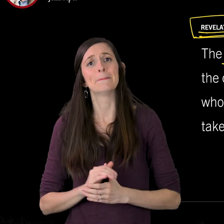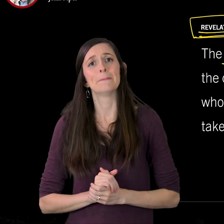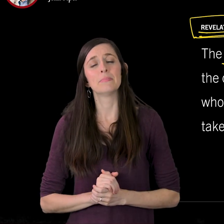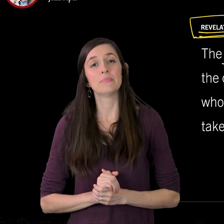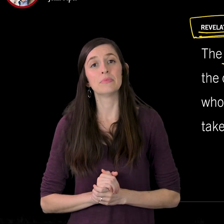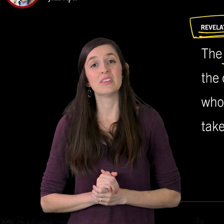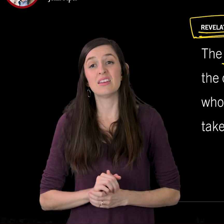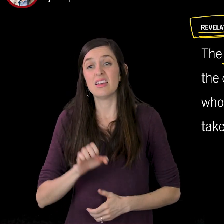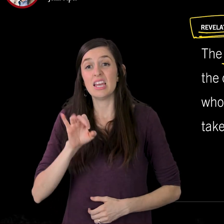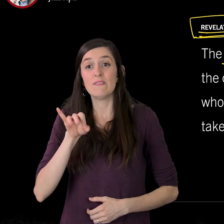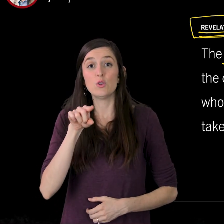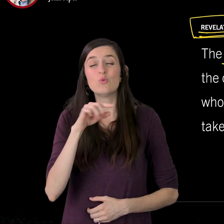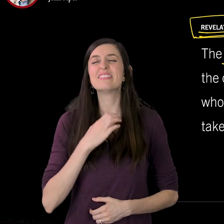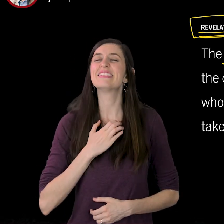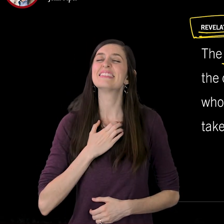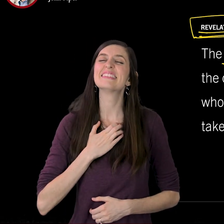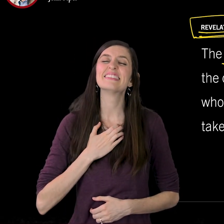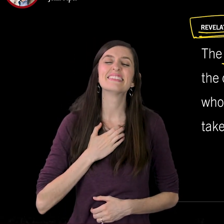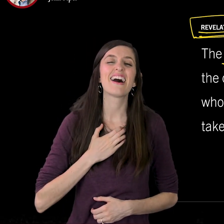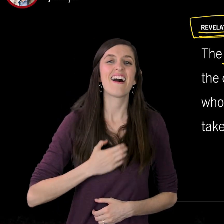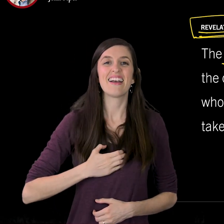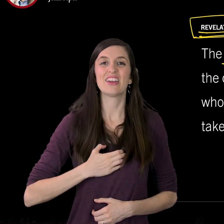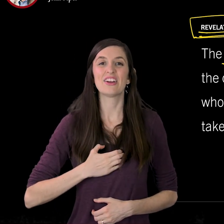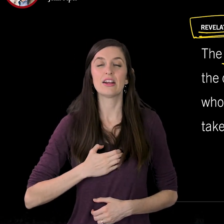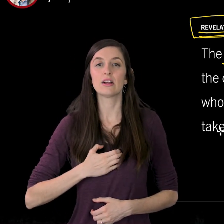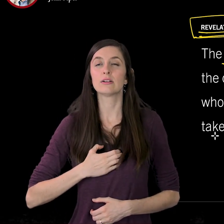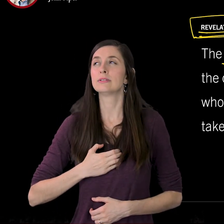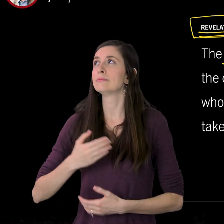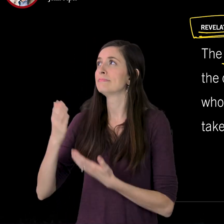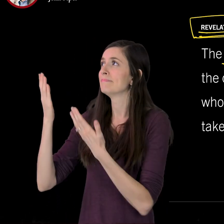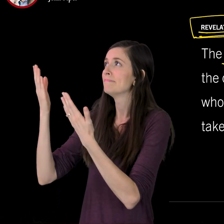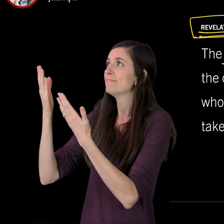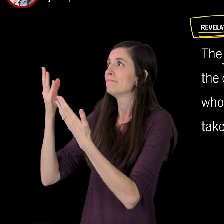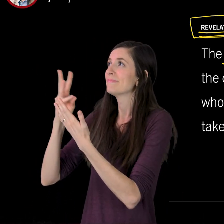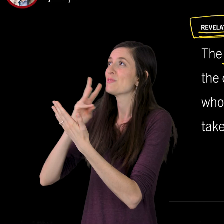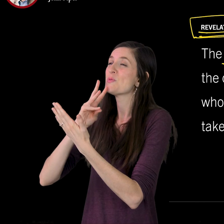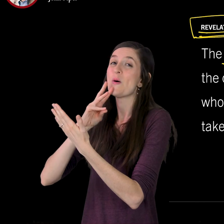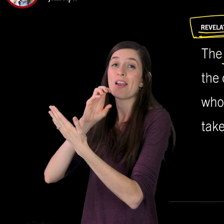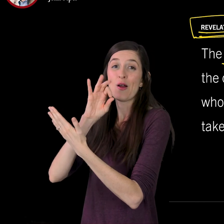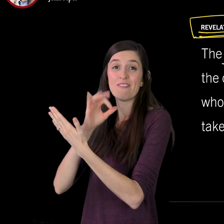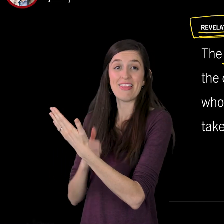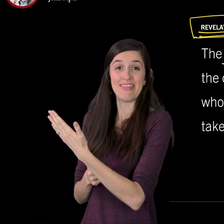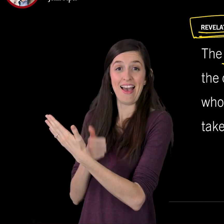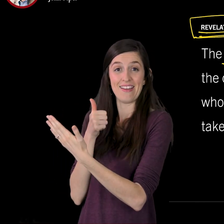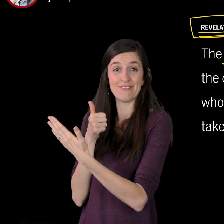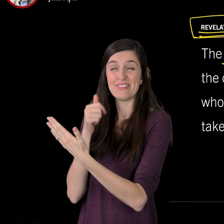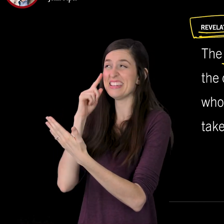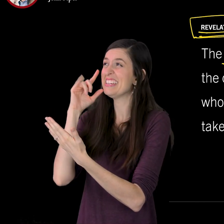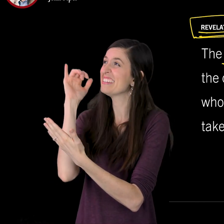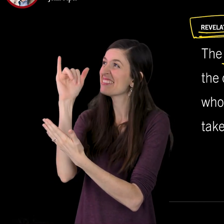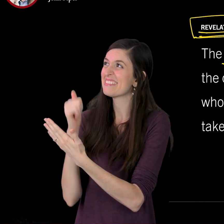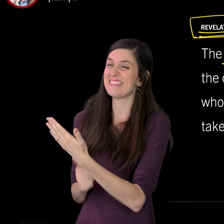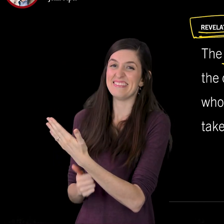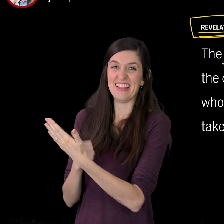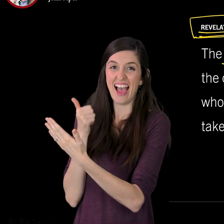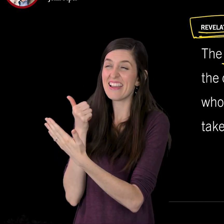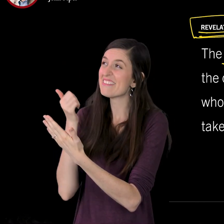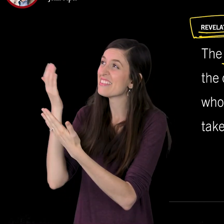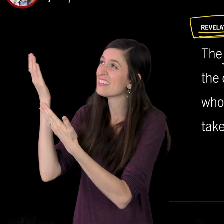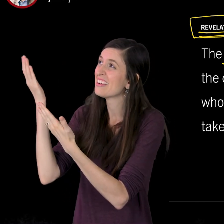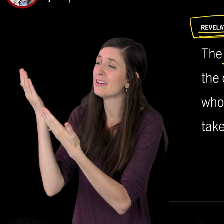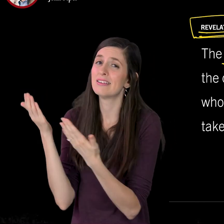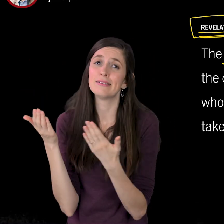let the one who desires take the water of life eternal life